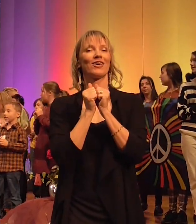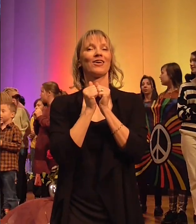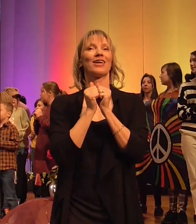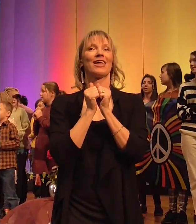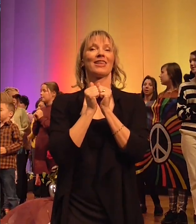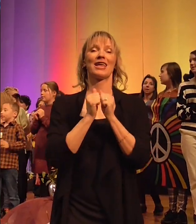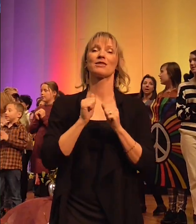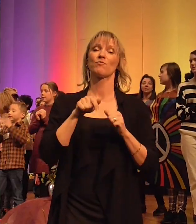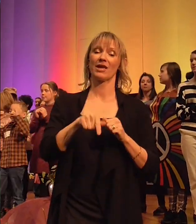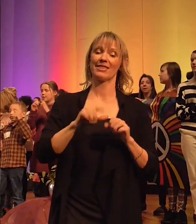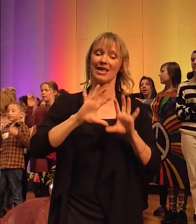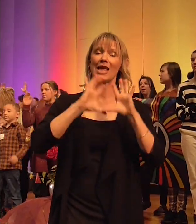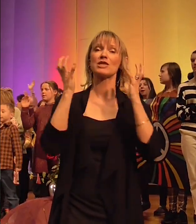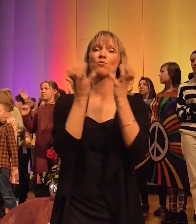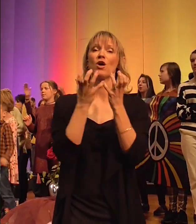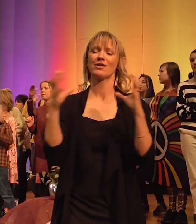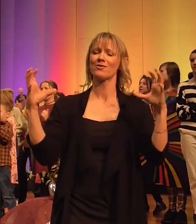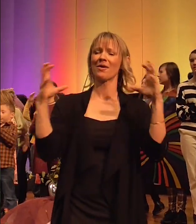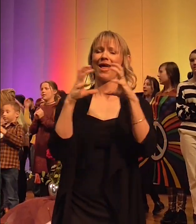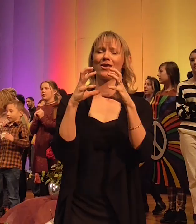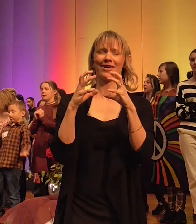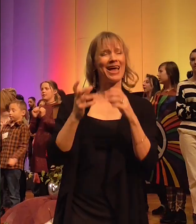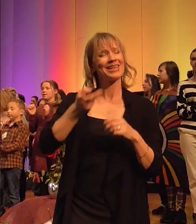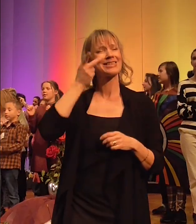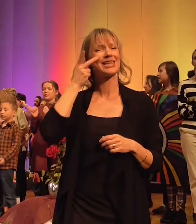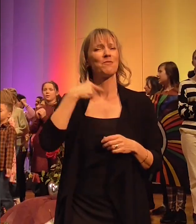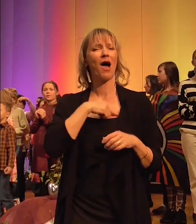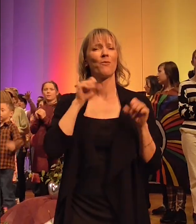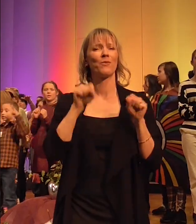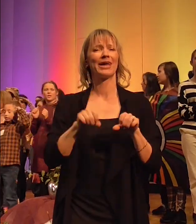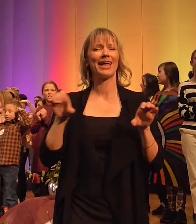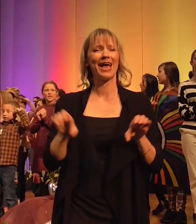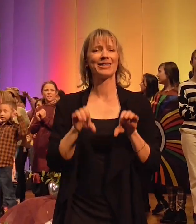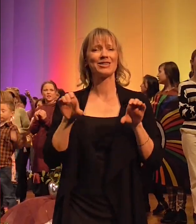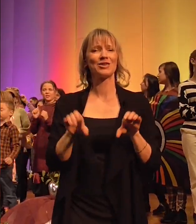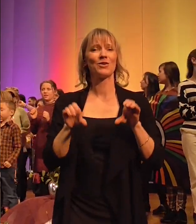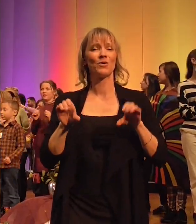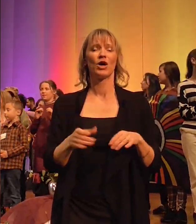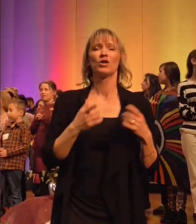together. Let's bring this world together. See what we